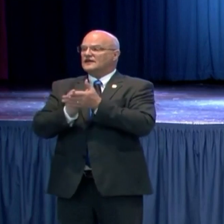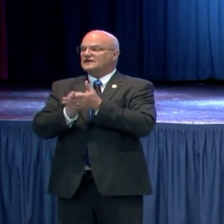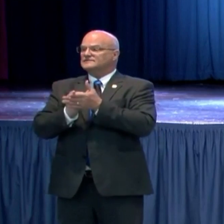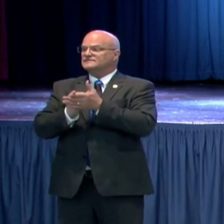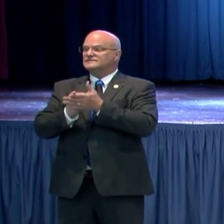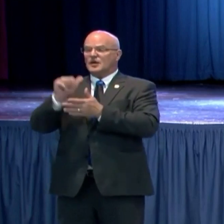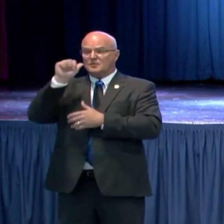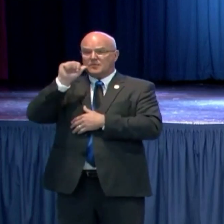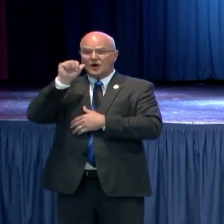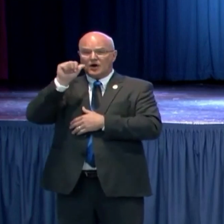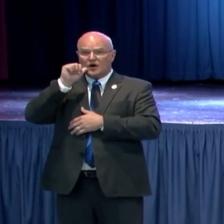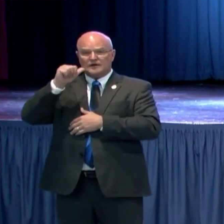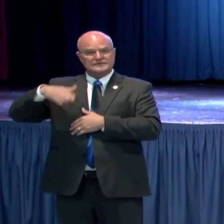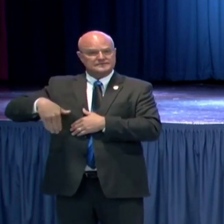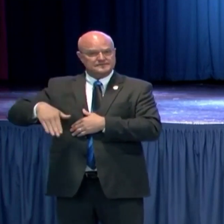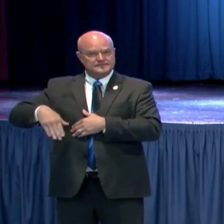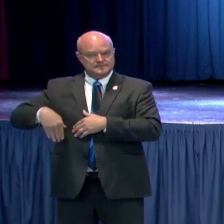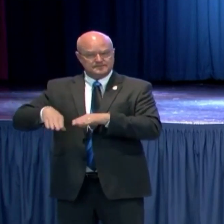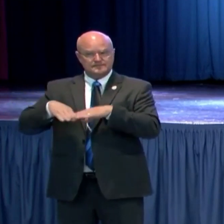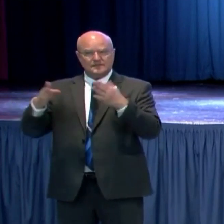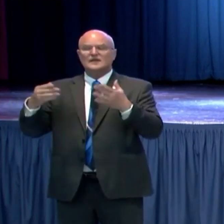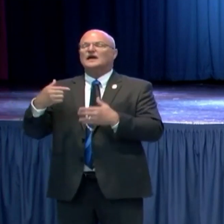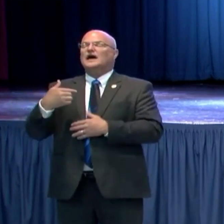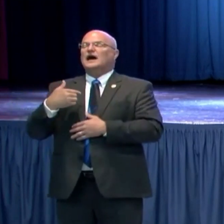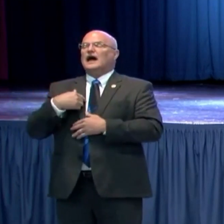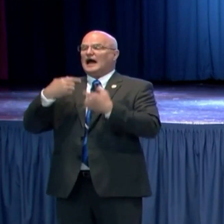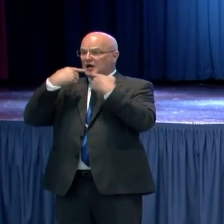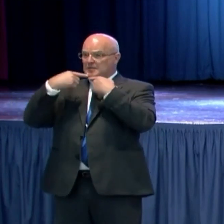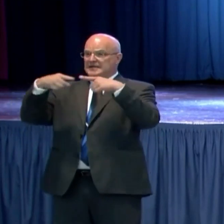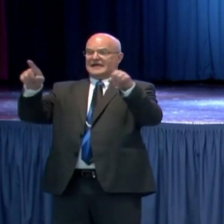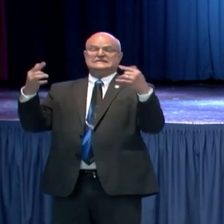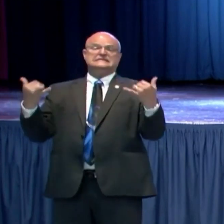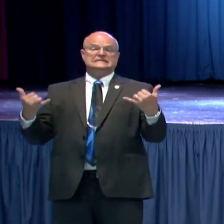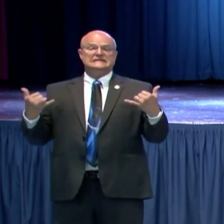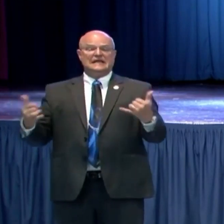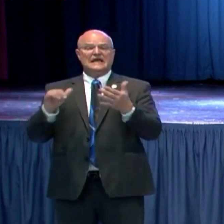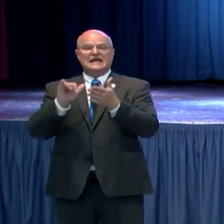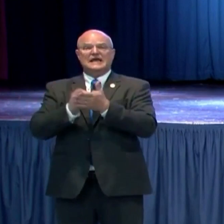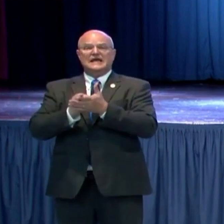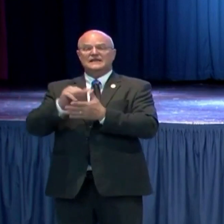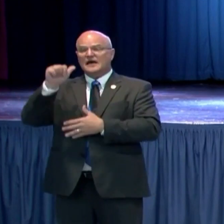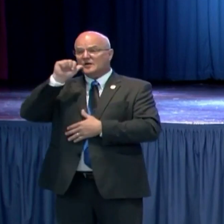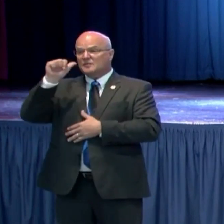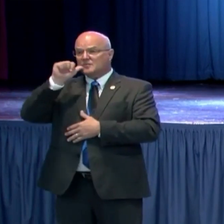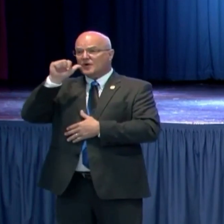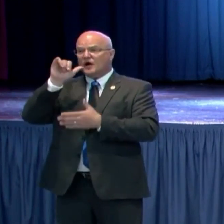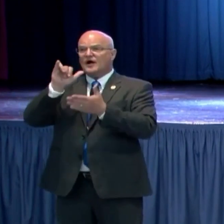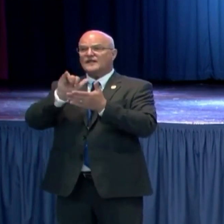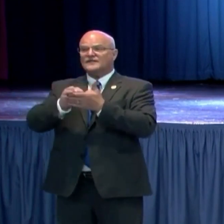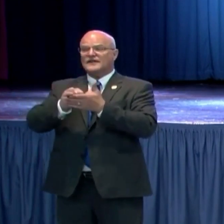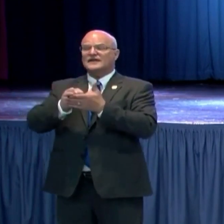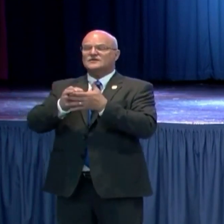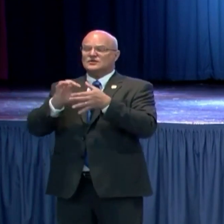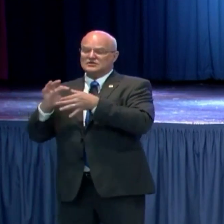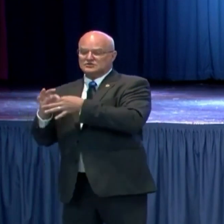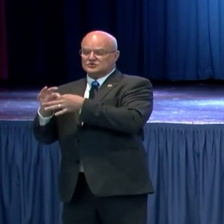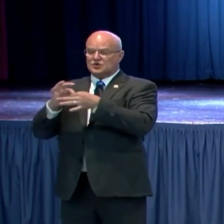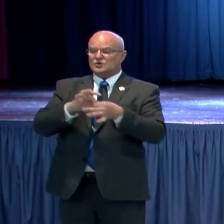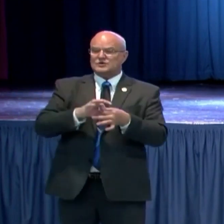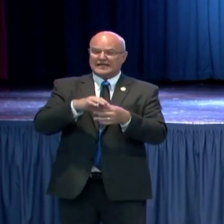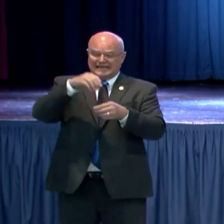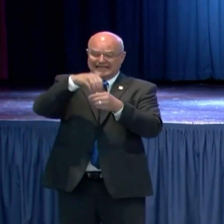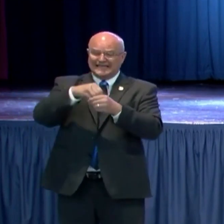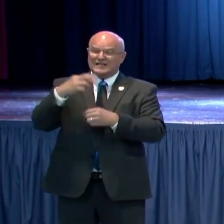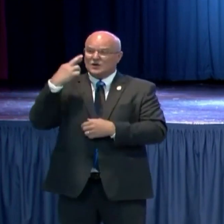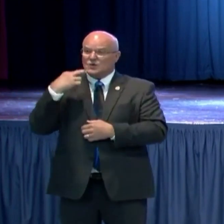the bars, we had not opened that up. I'm announcing today that bars that are associated and